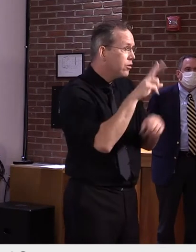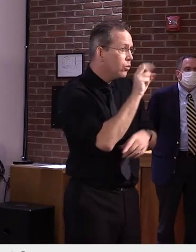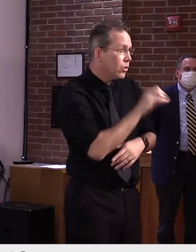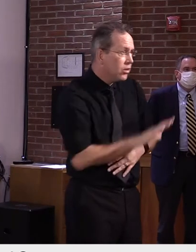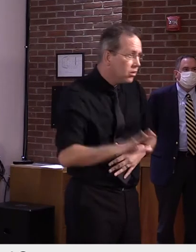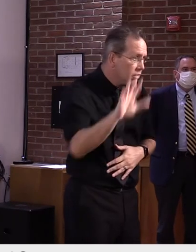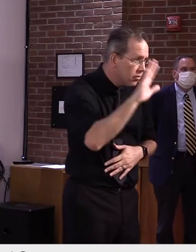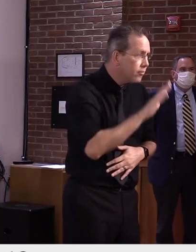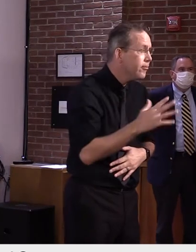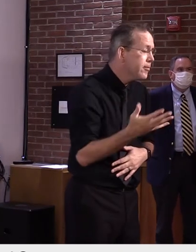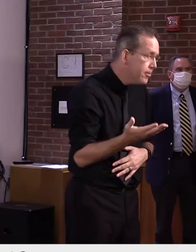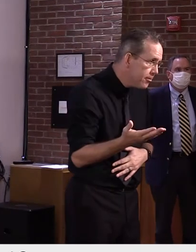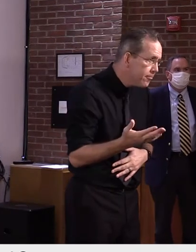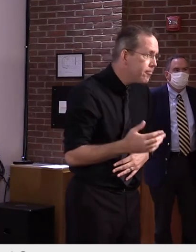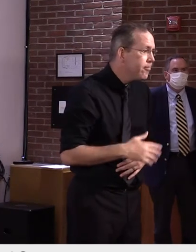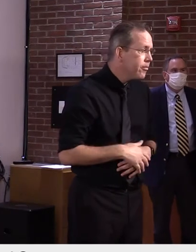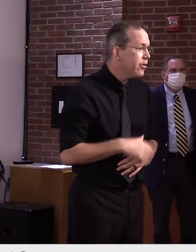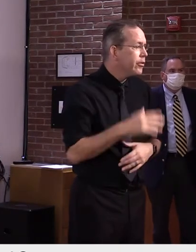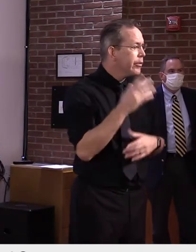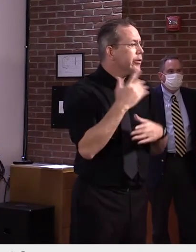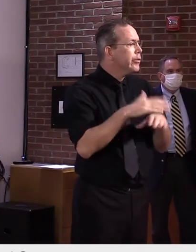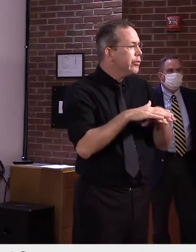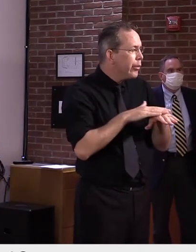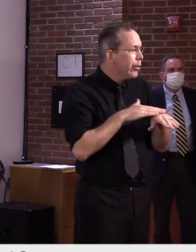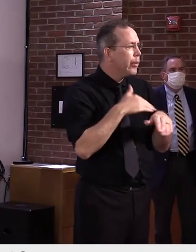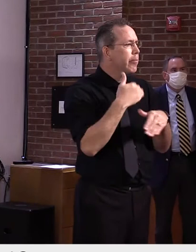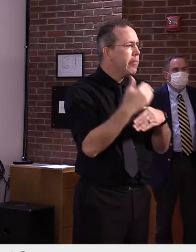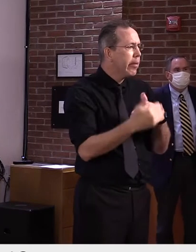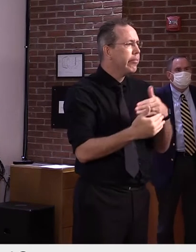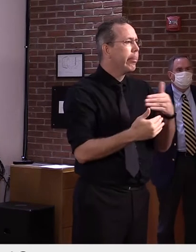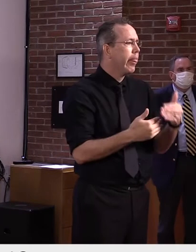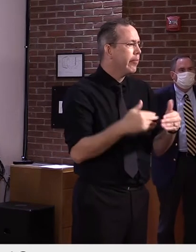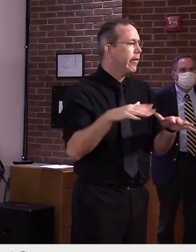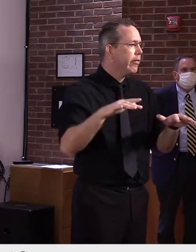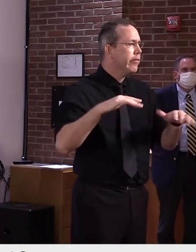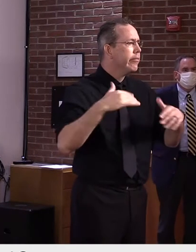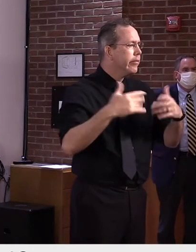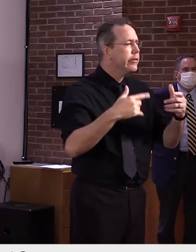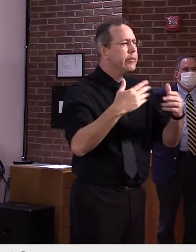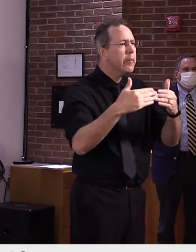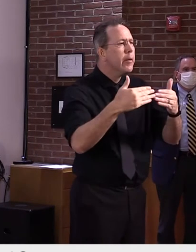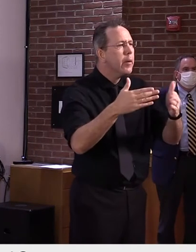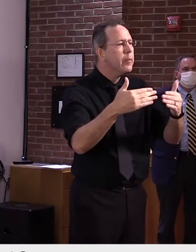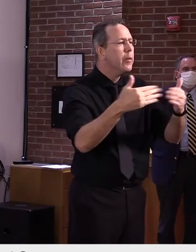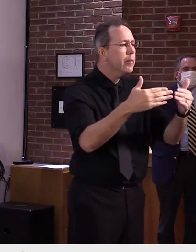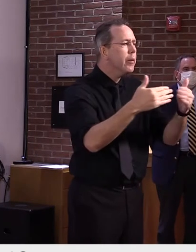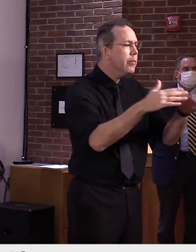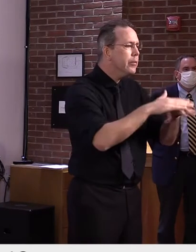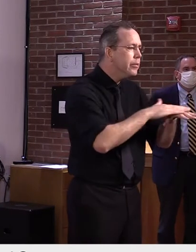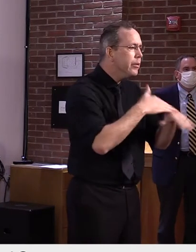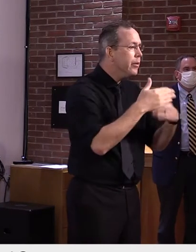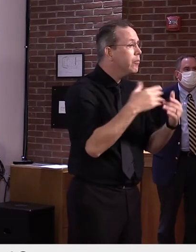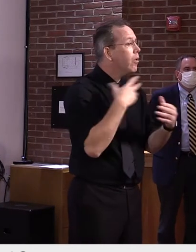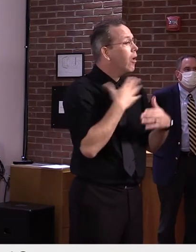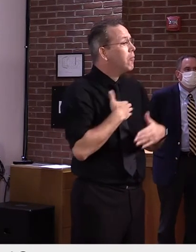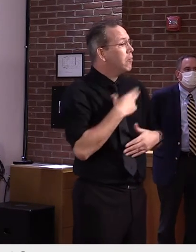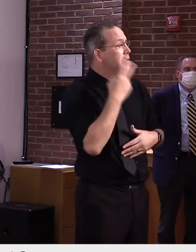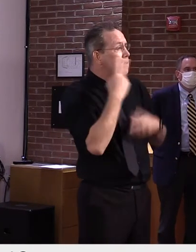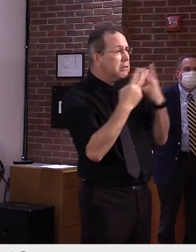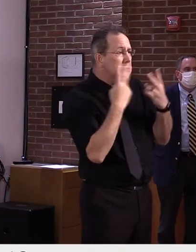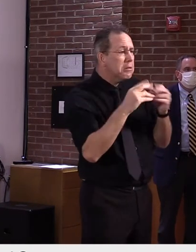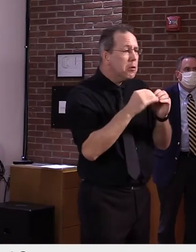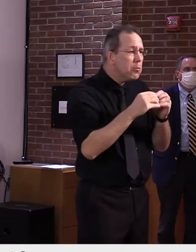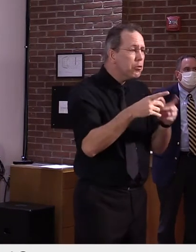it's going to be a slow process uh it was good to see that the the rate has come down uh in the most